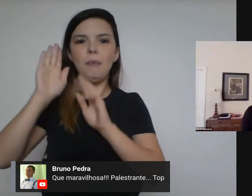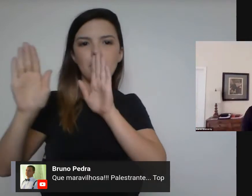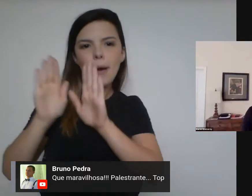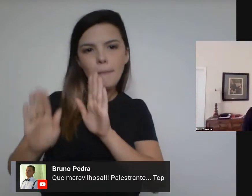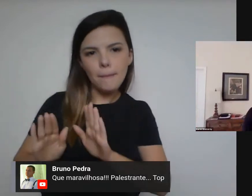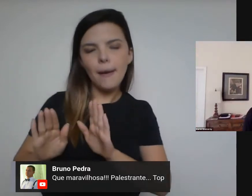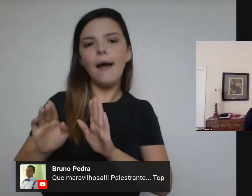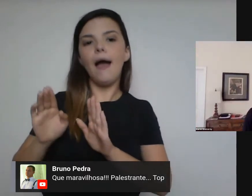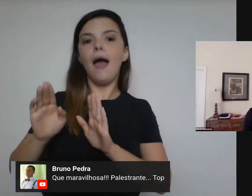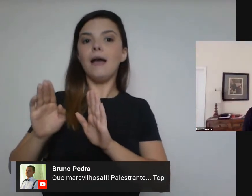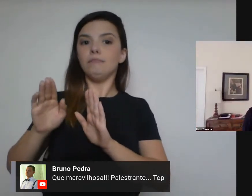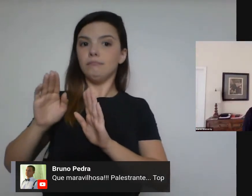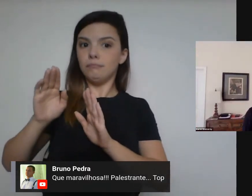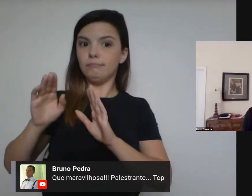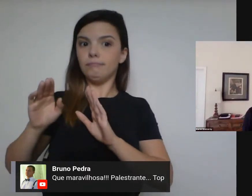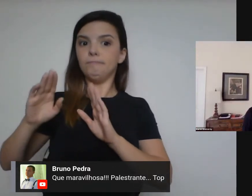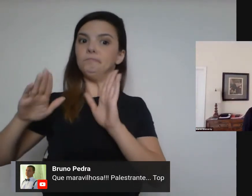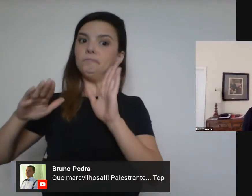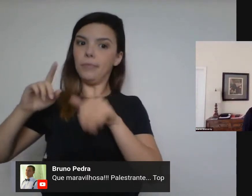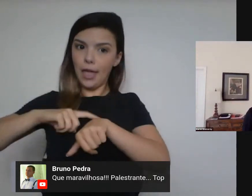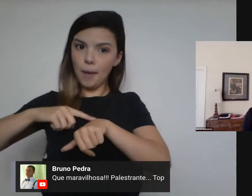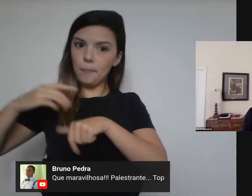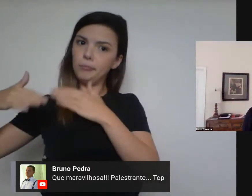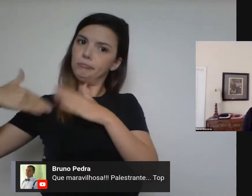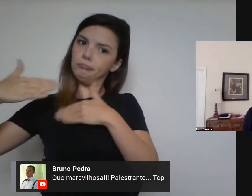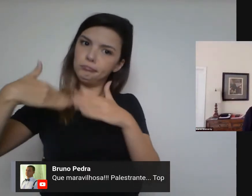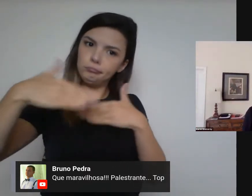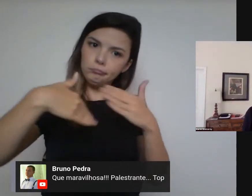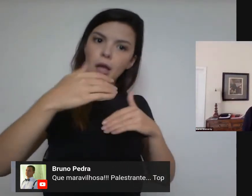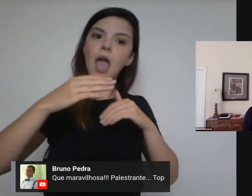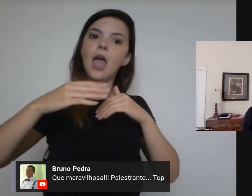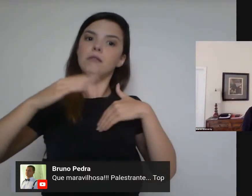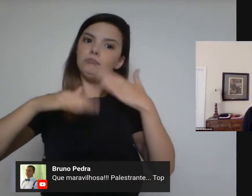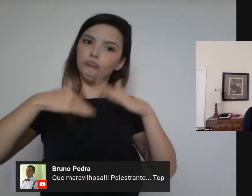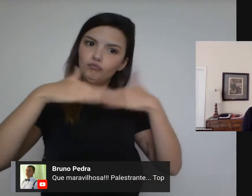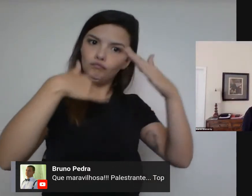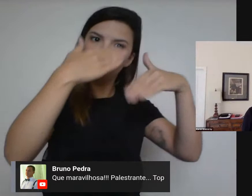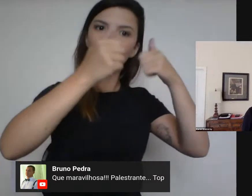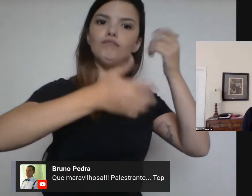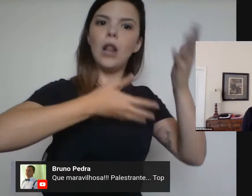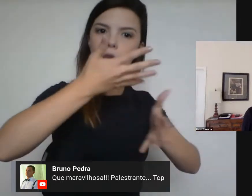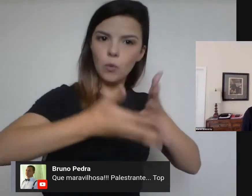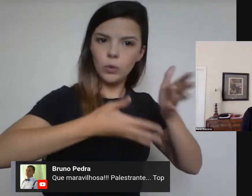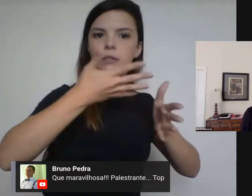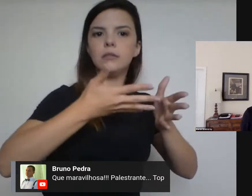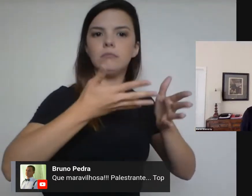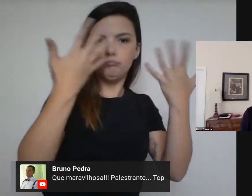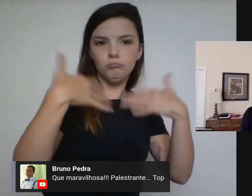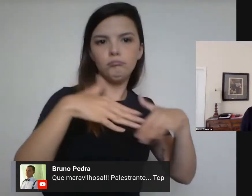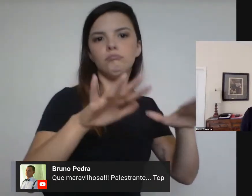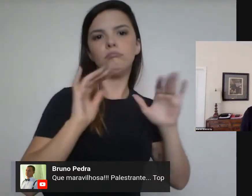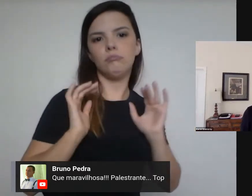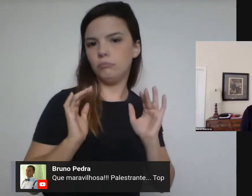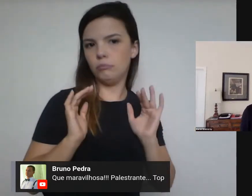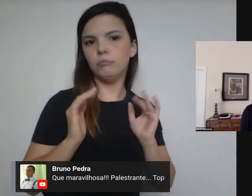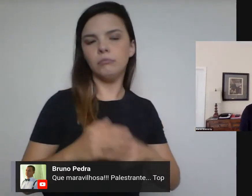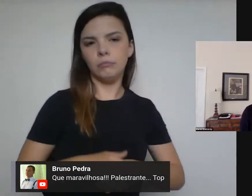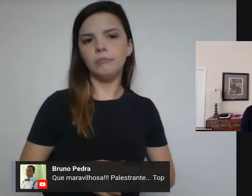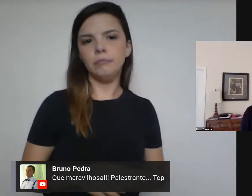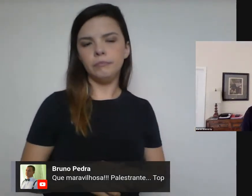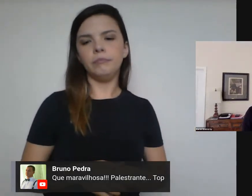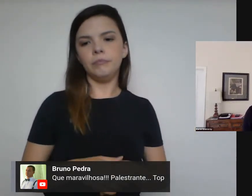that's one thing that we're actually kind of interested in looking at with actually hearing